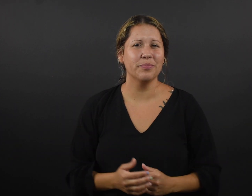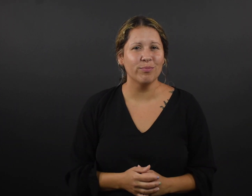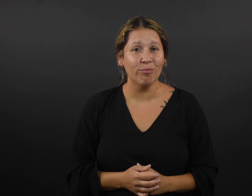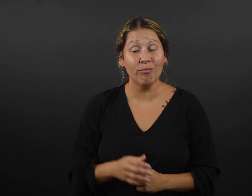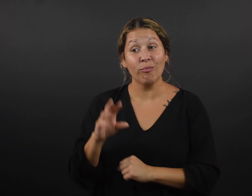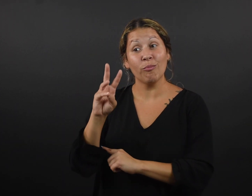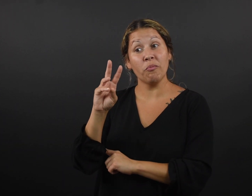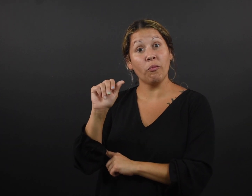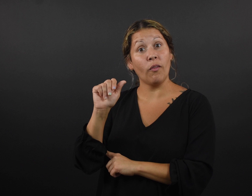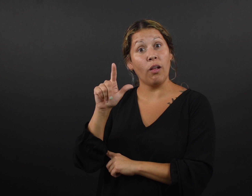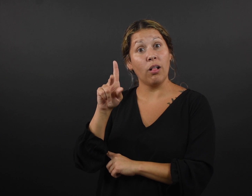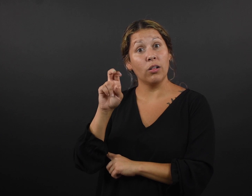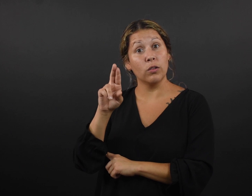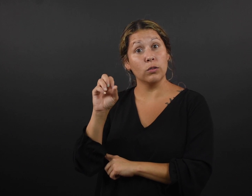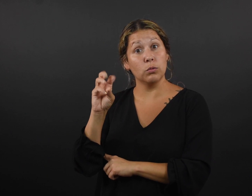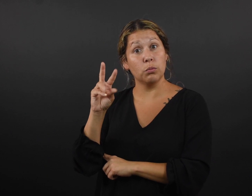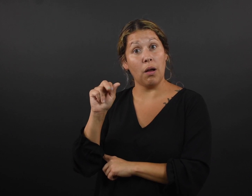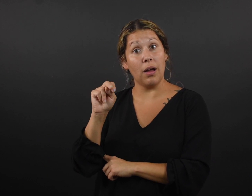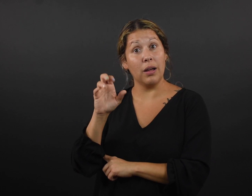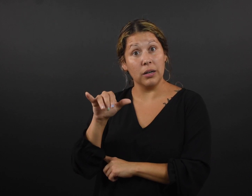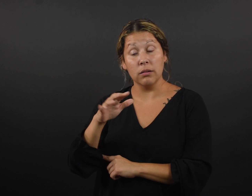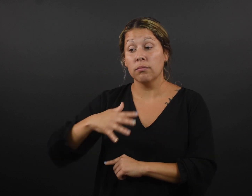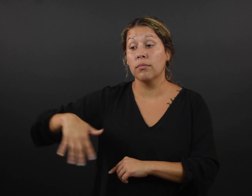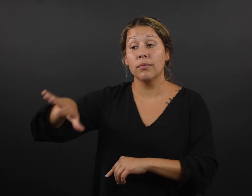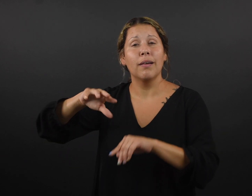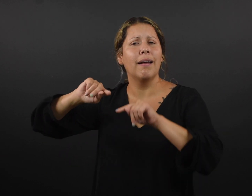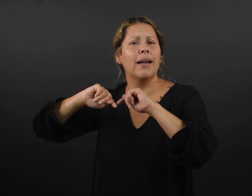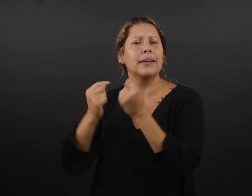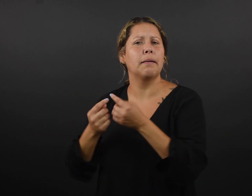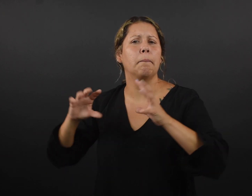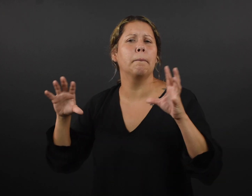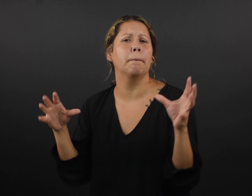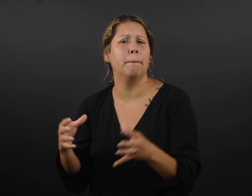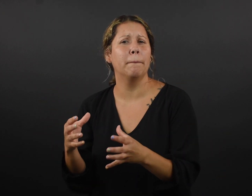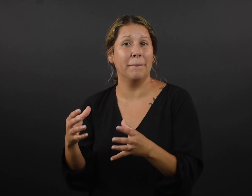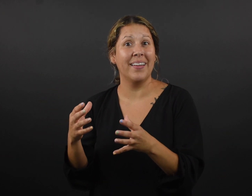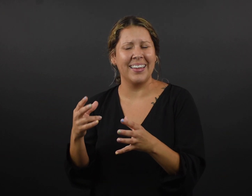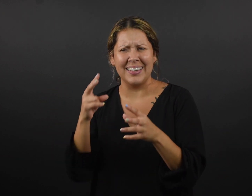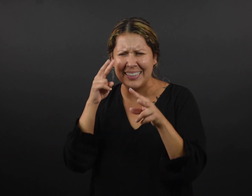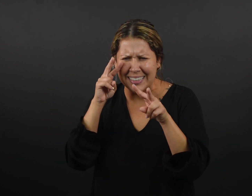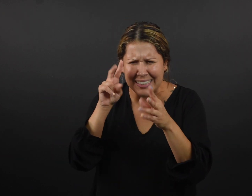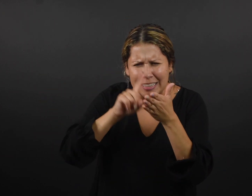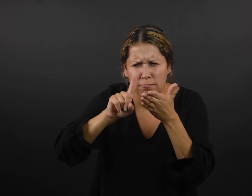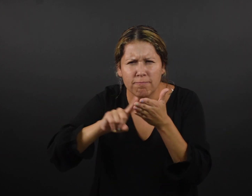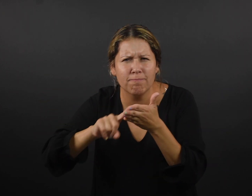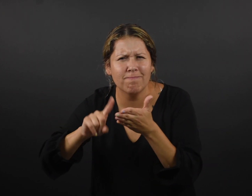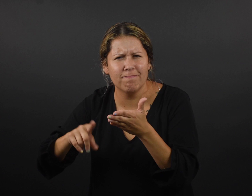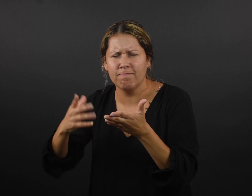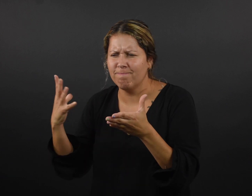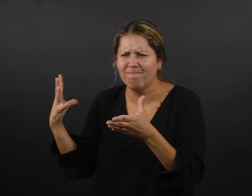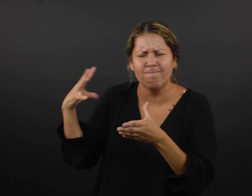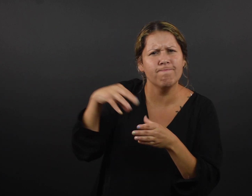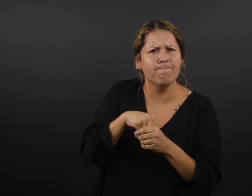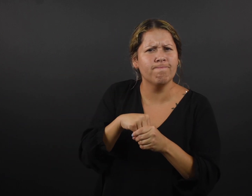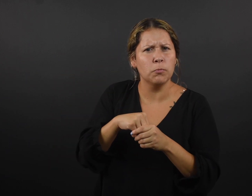COVID-19 pandemic and beyond. Walker Swaney and the rest of the team are looking into bringing the